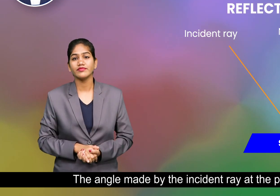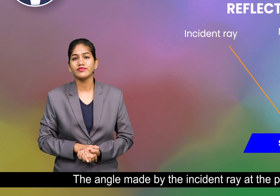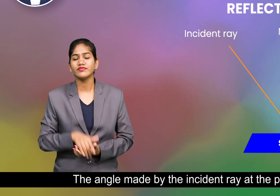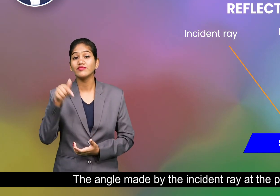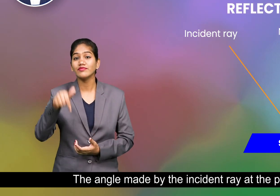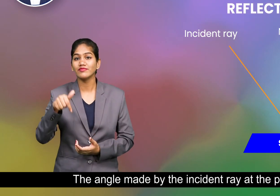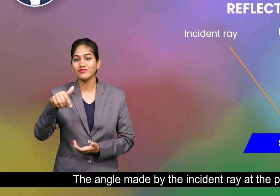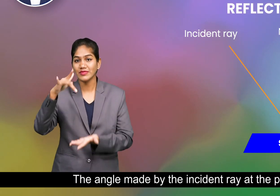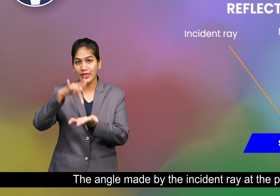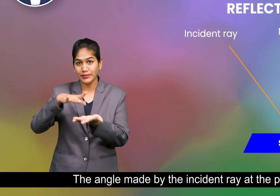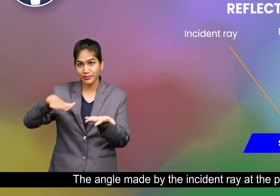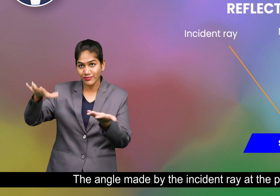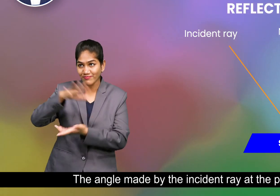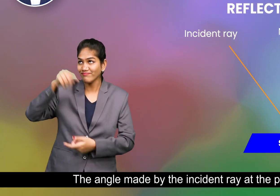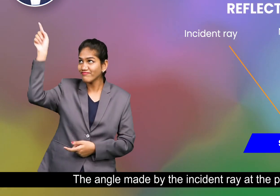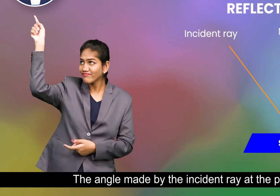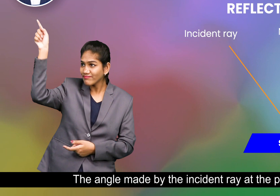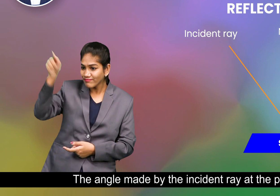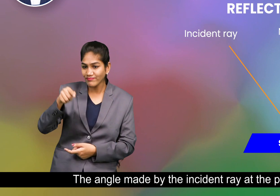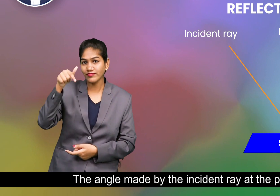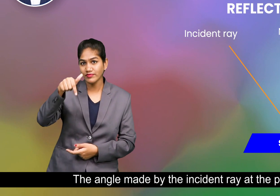at the point of incidence